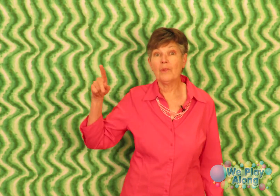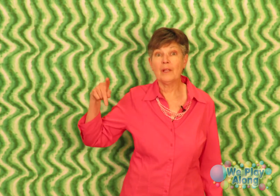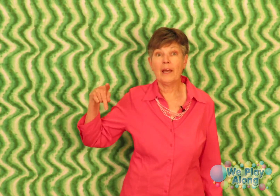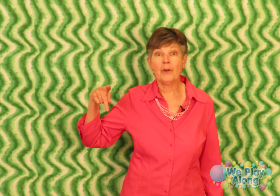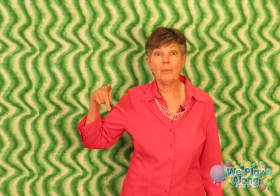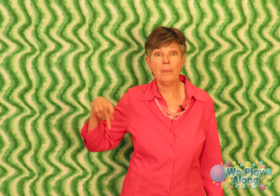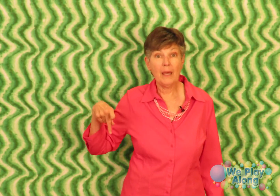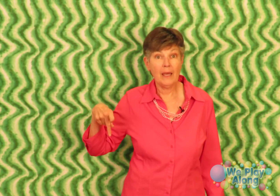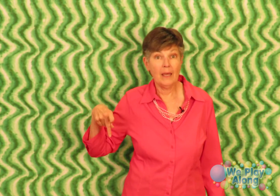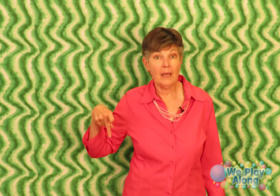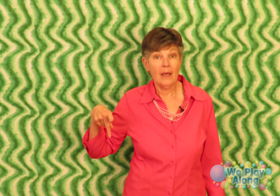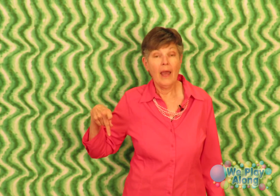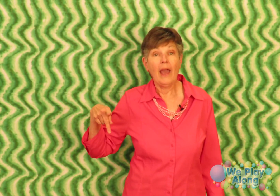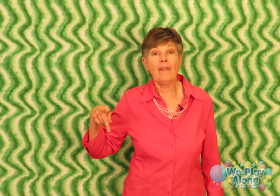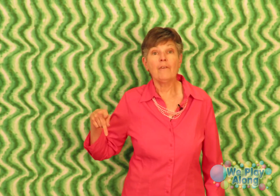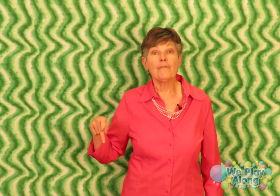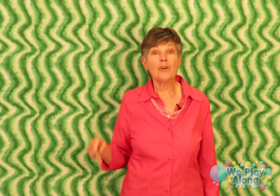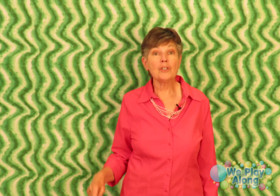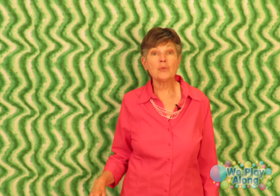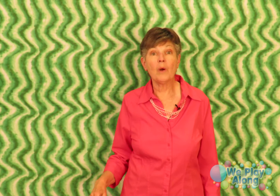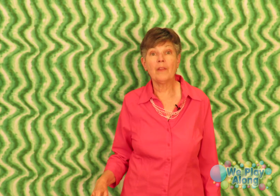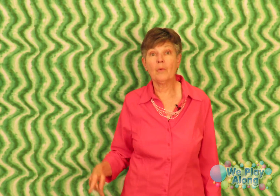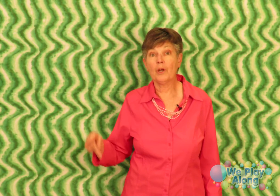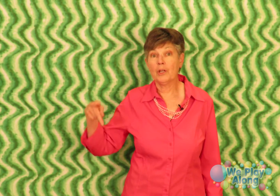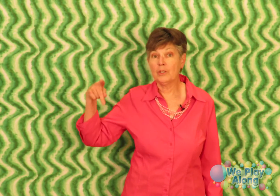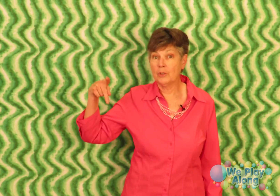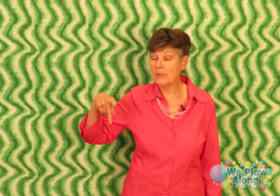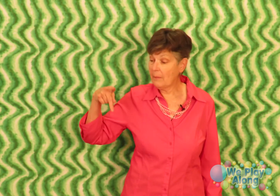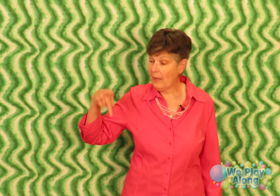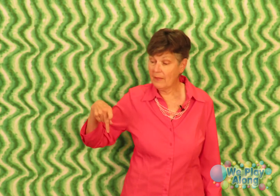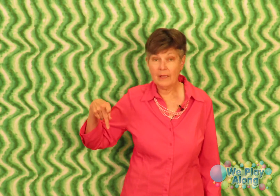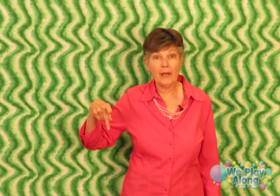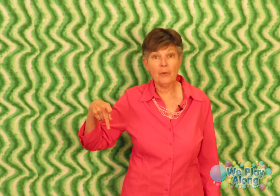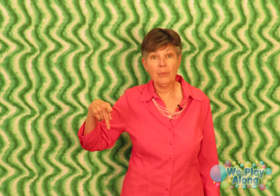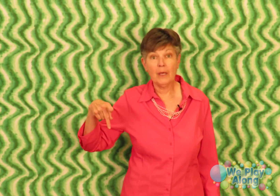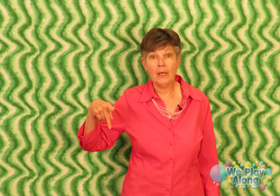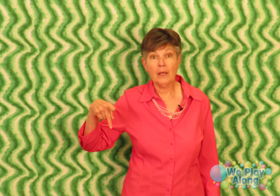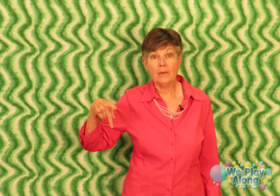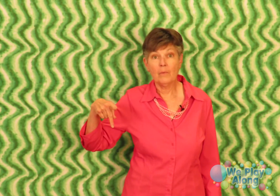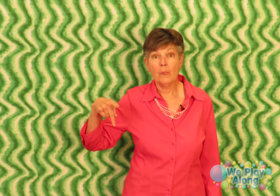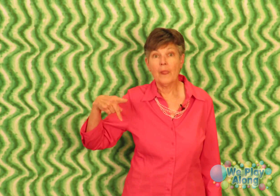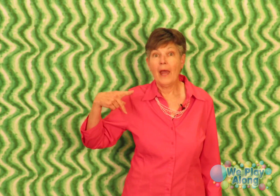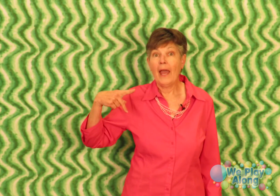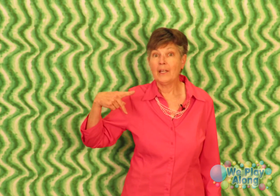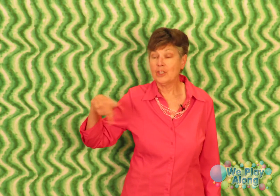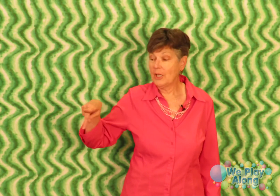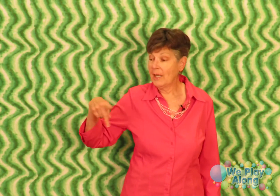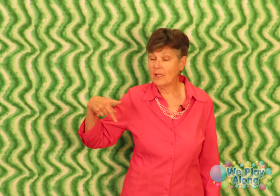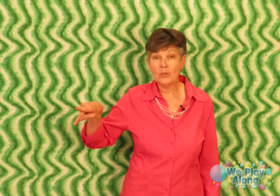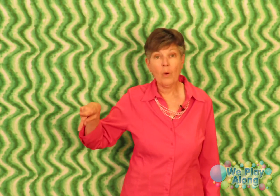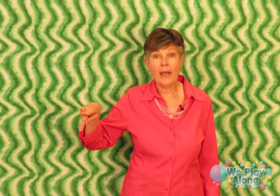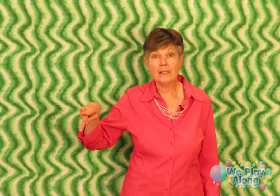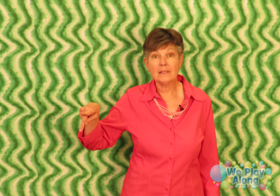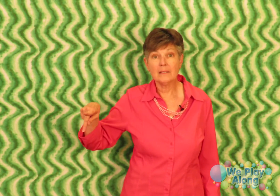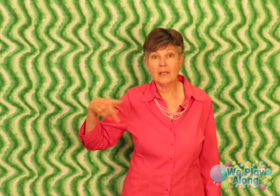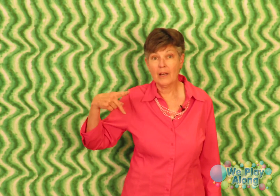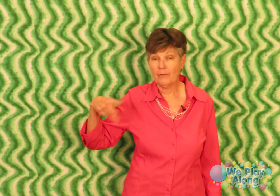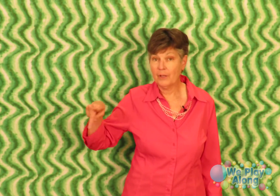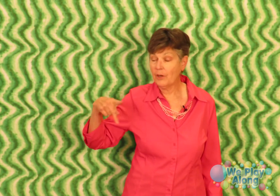the letter P. And the first one that we're going to do is make the letter P and shake it twice, kind of flick your